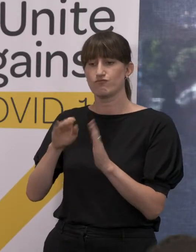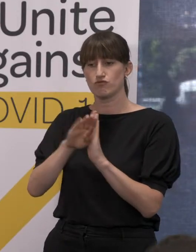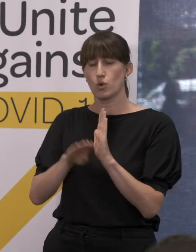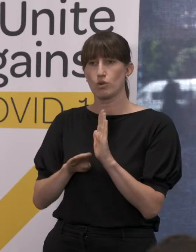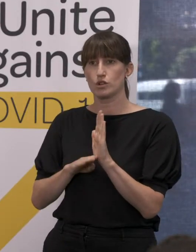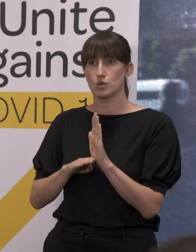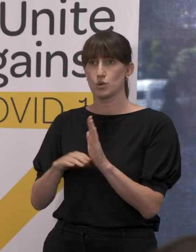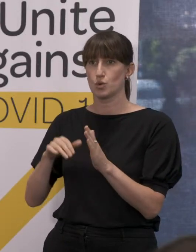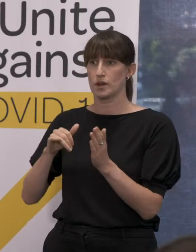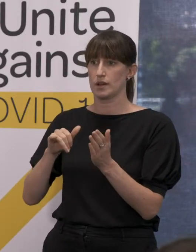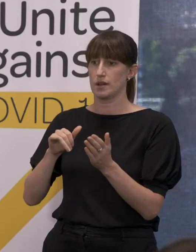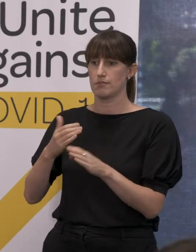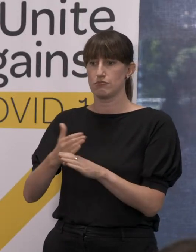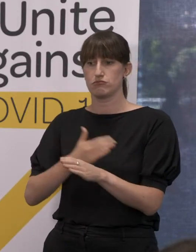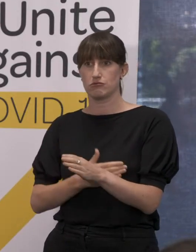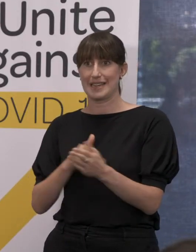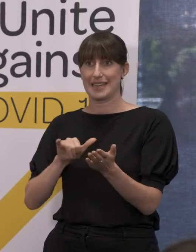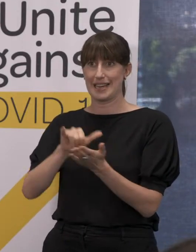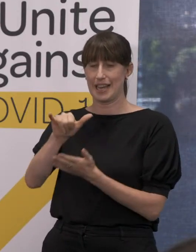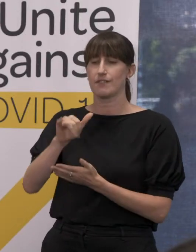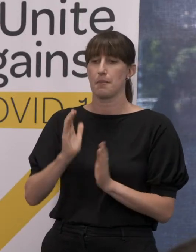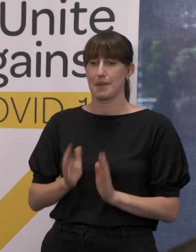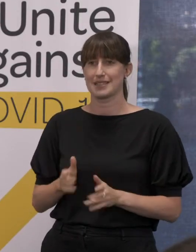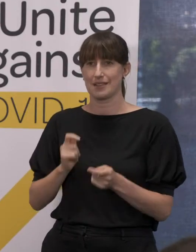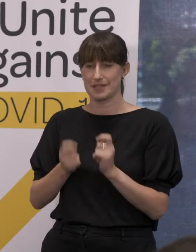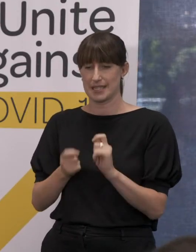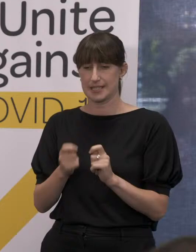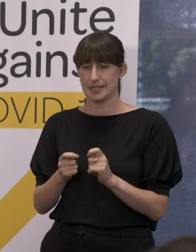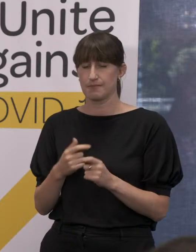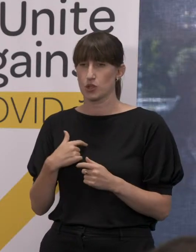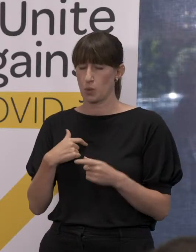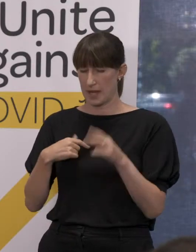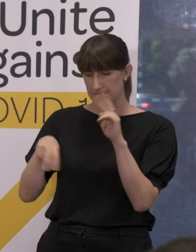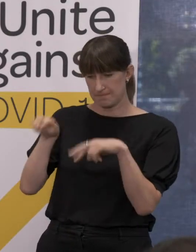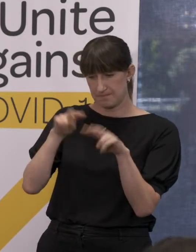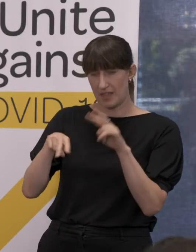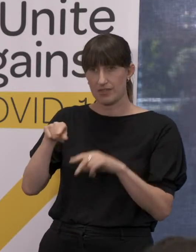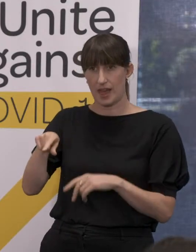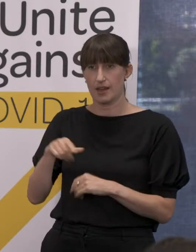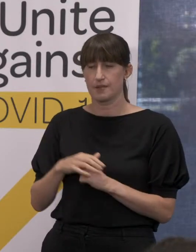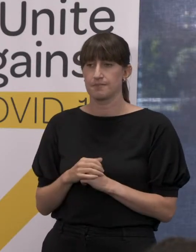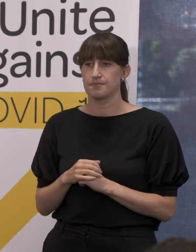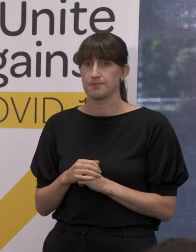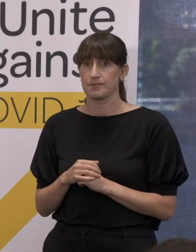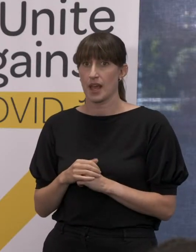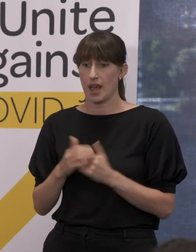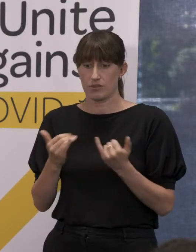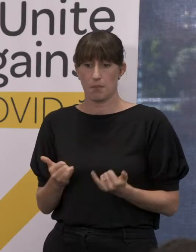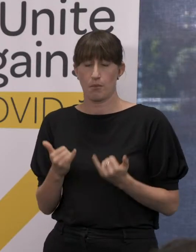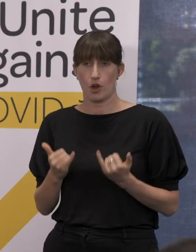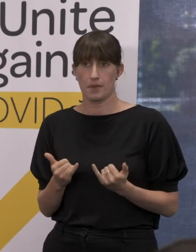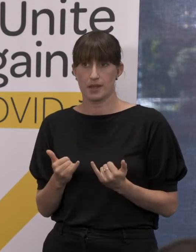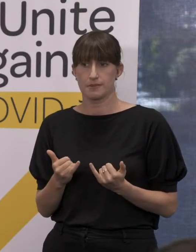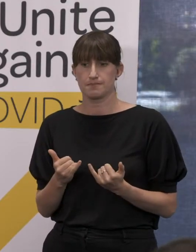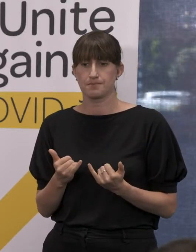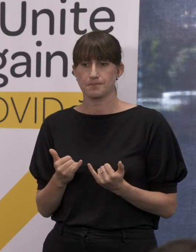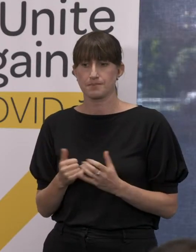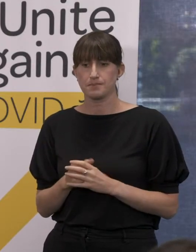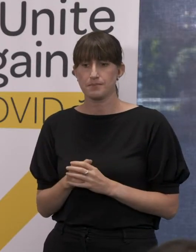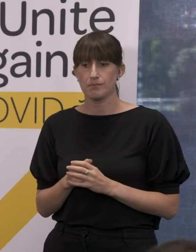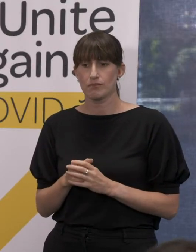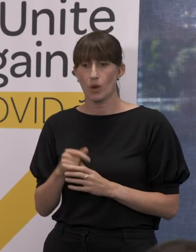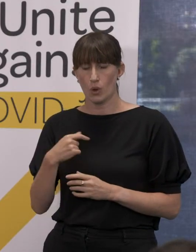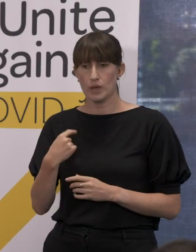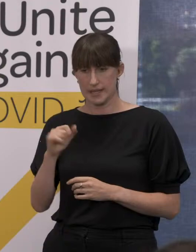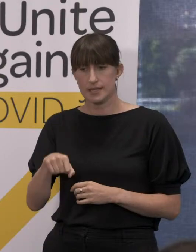what might be happening with these cases arriving from India. And our current assessment is that there's no reason to not take at